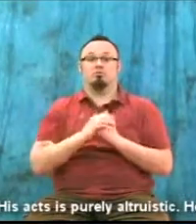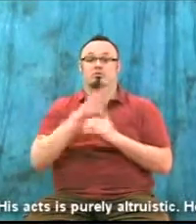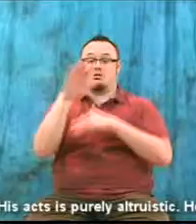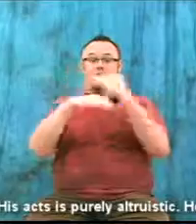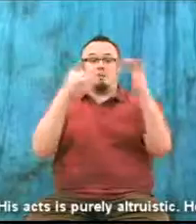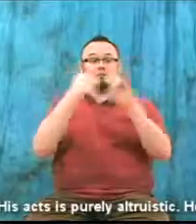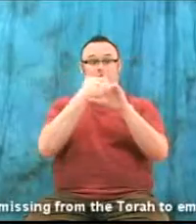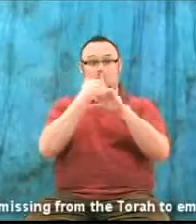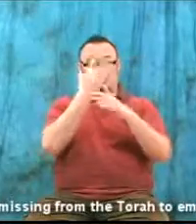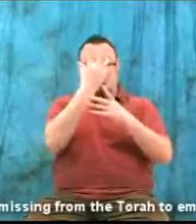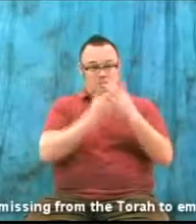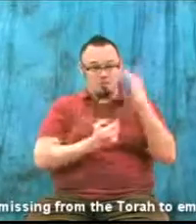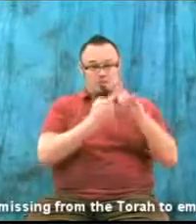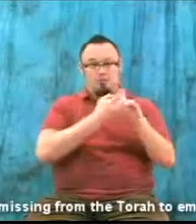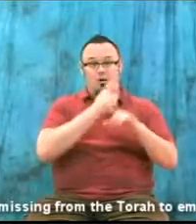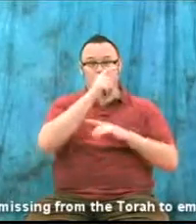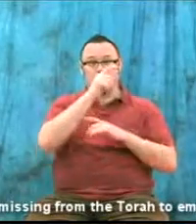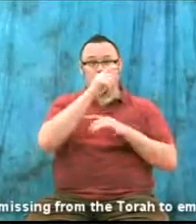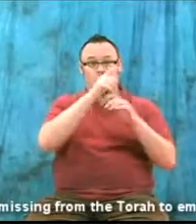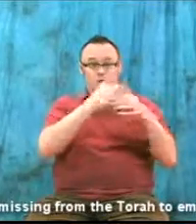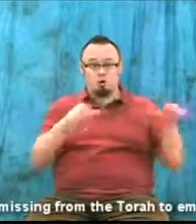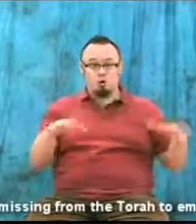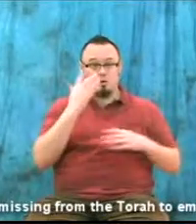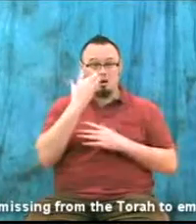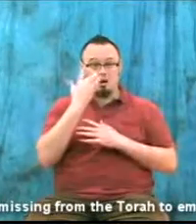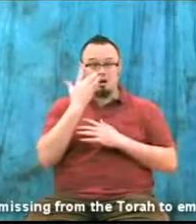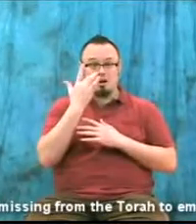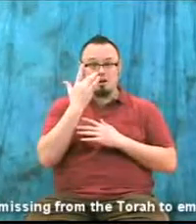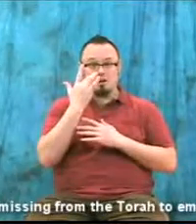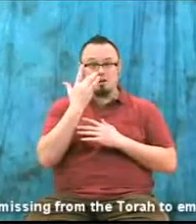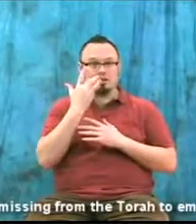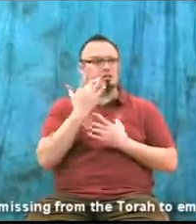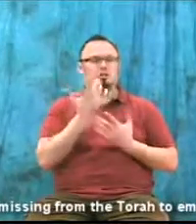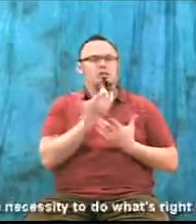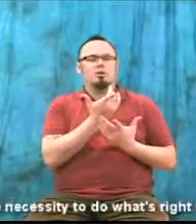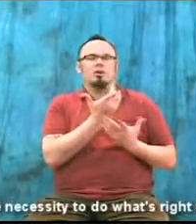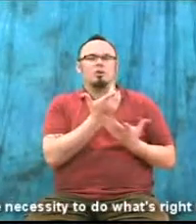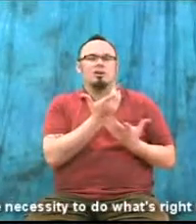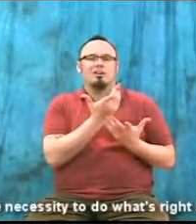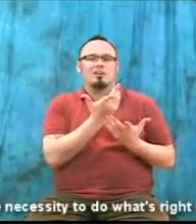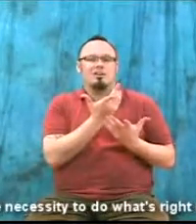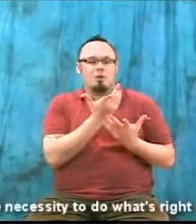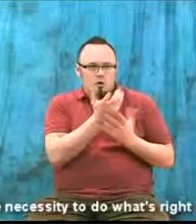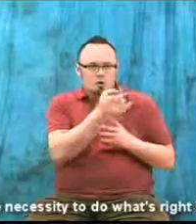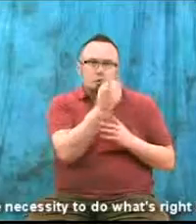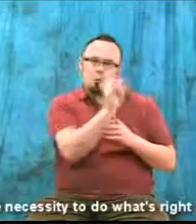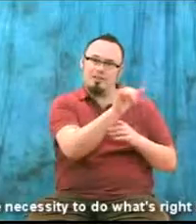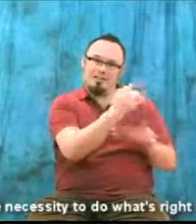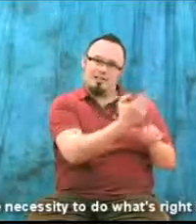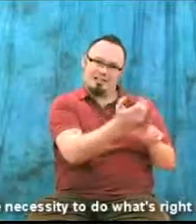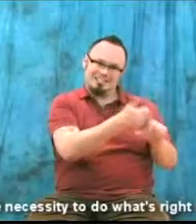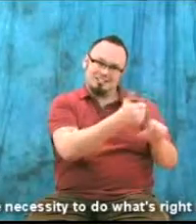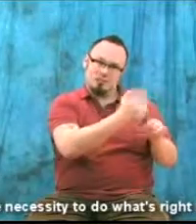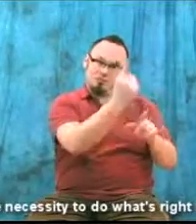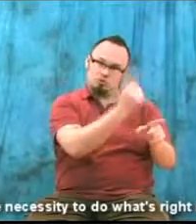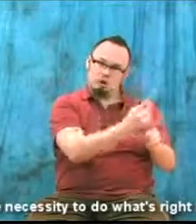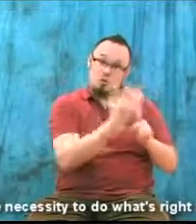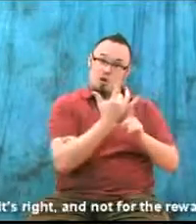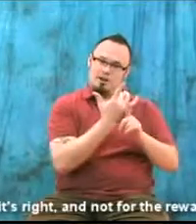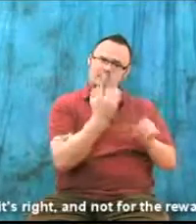Heaven is missing from the Torah to emphasize the necessity to do what's right because it's right and not for the